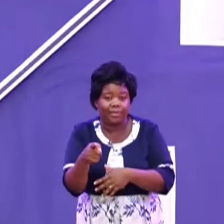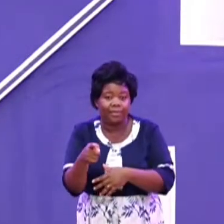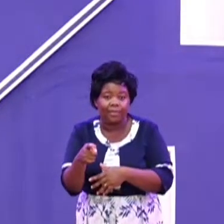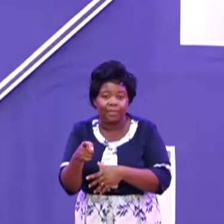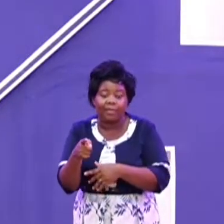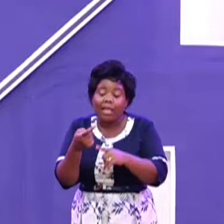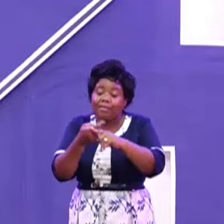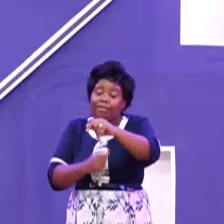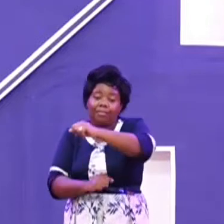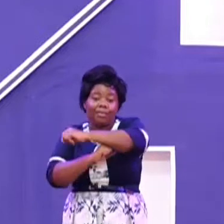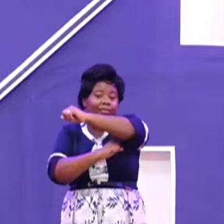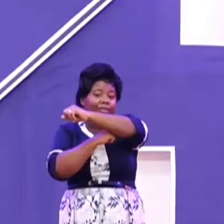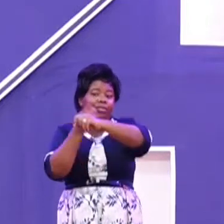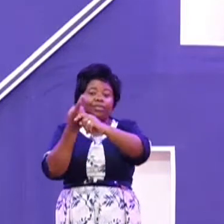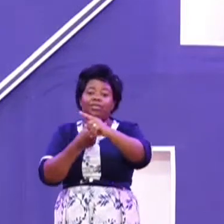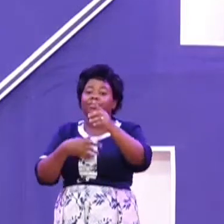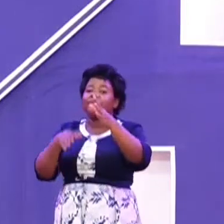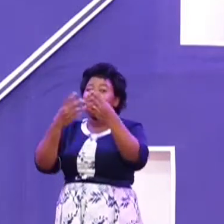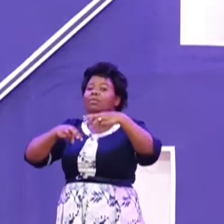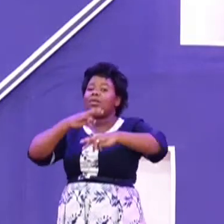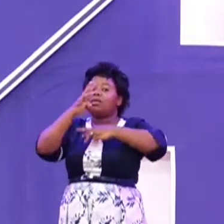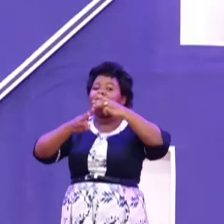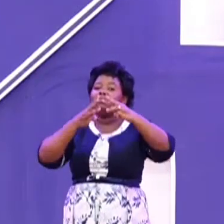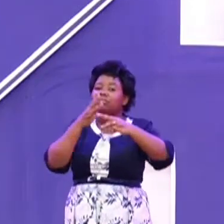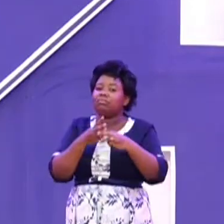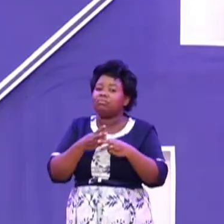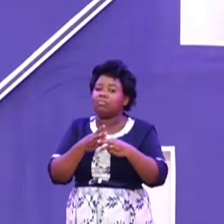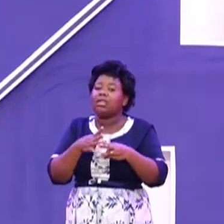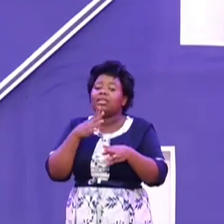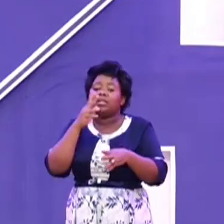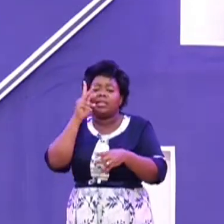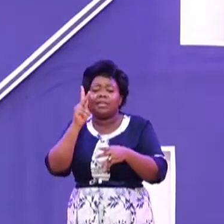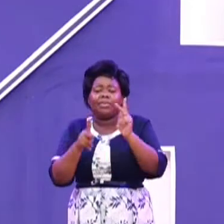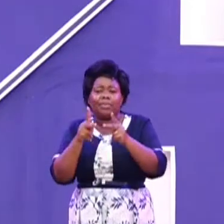from the foundation of the world. He's calling for to inherit the kingdom.